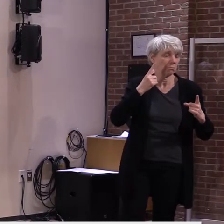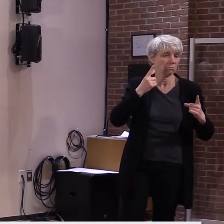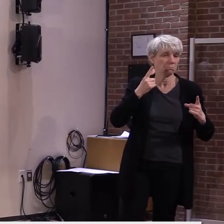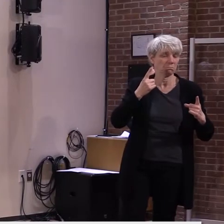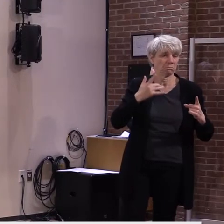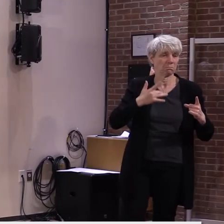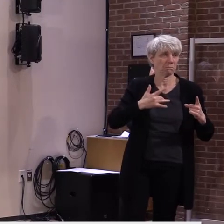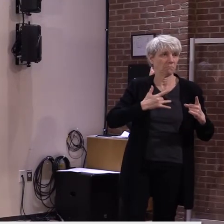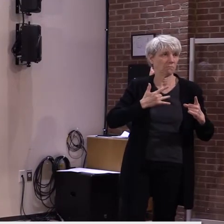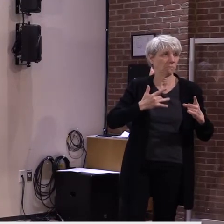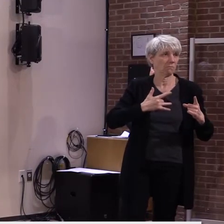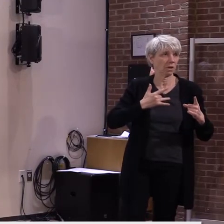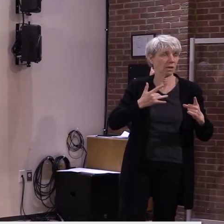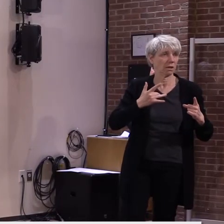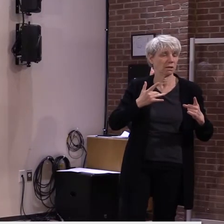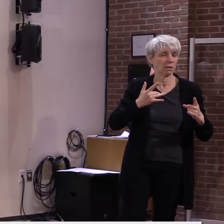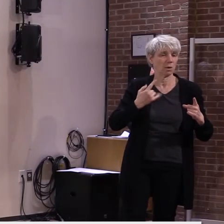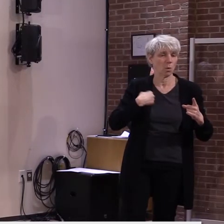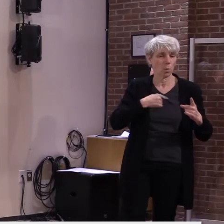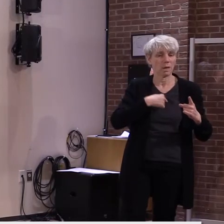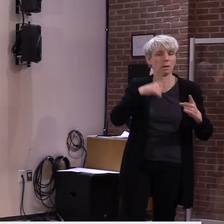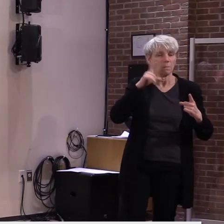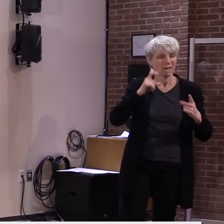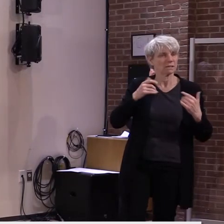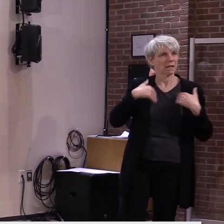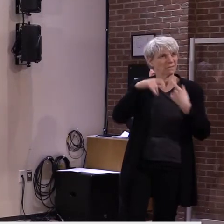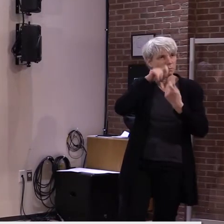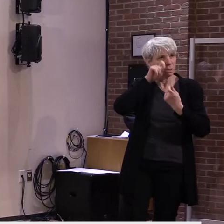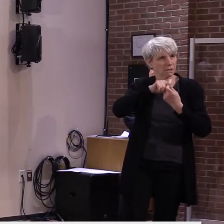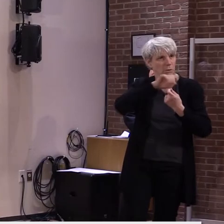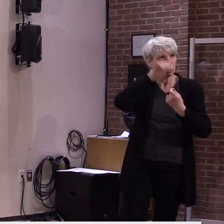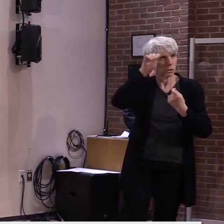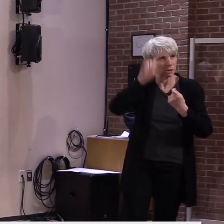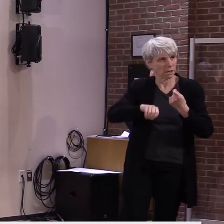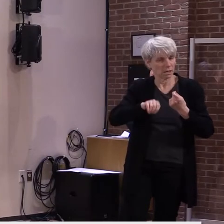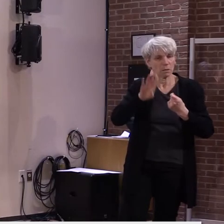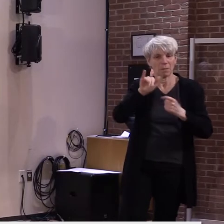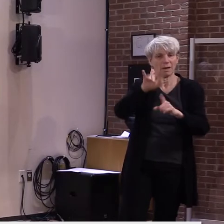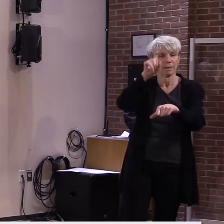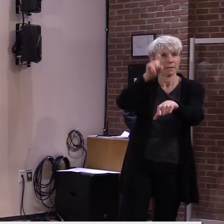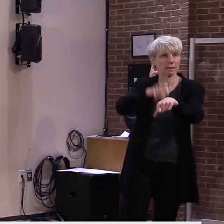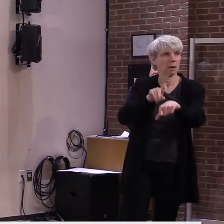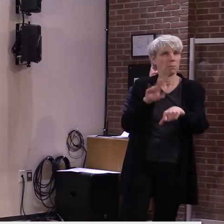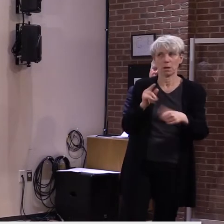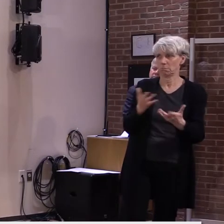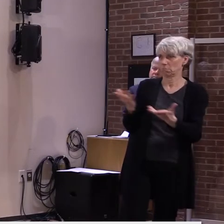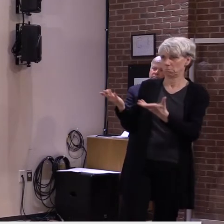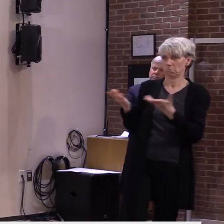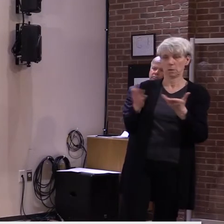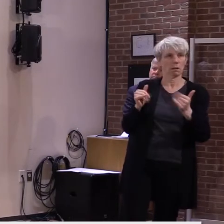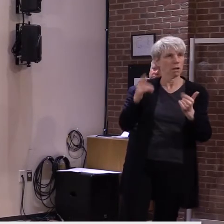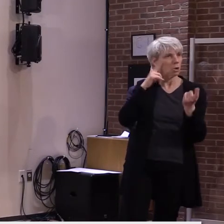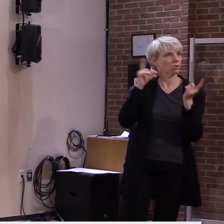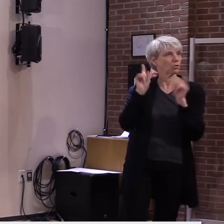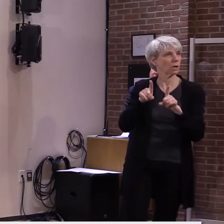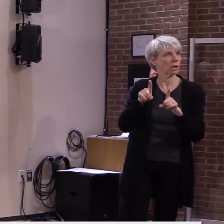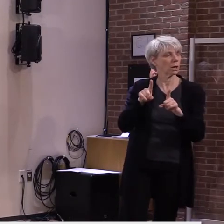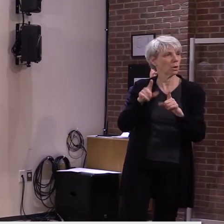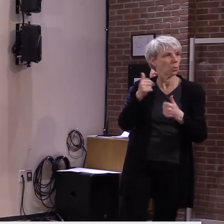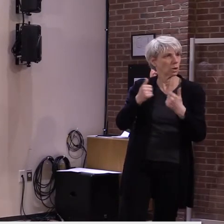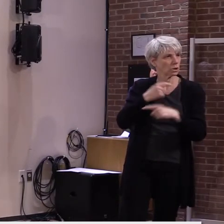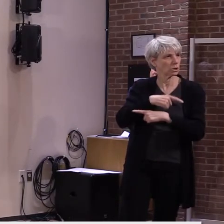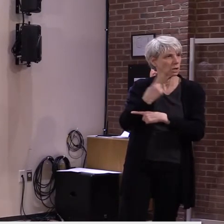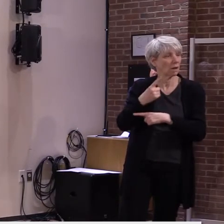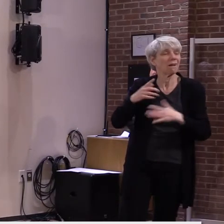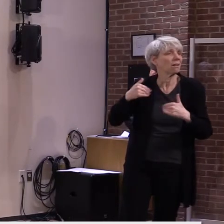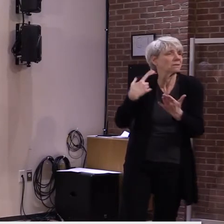would be at a certain level. So we're still contemplating that right now. We're just focusing